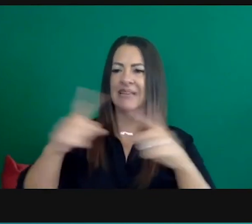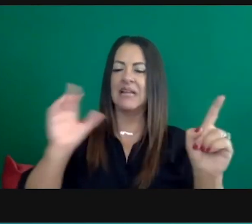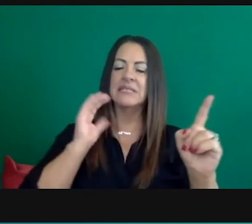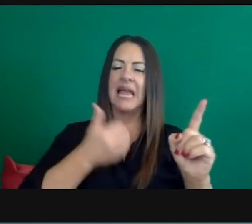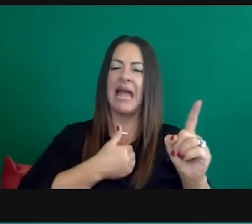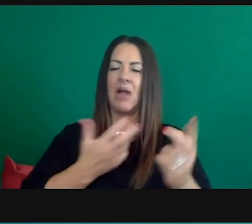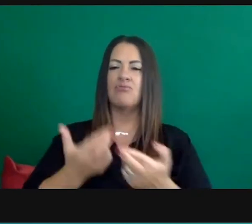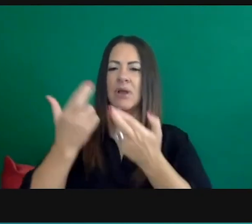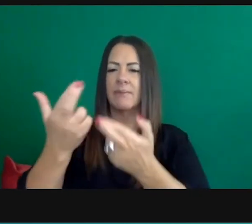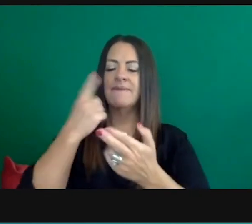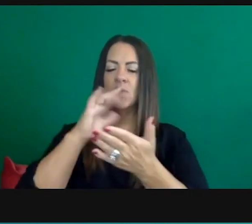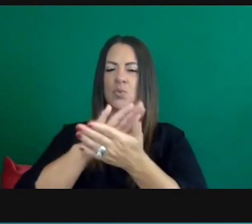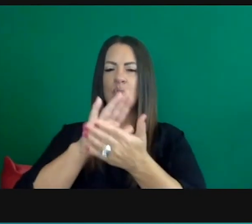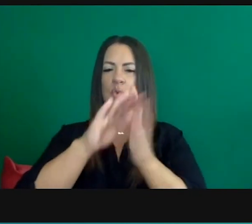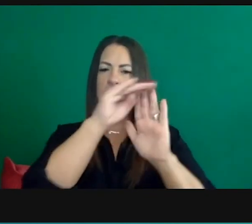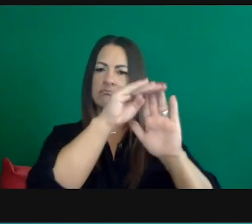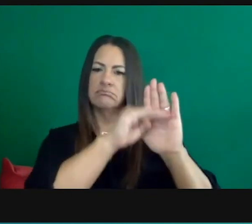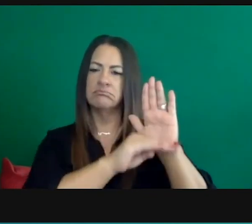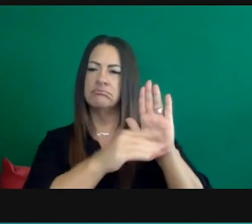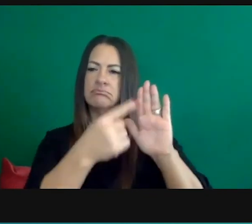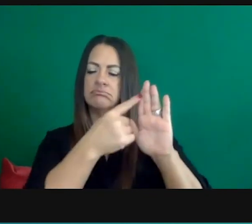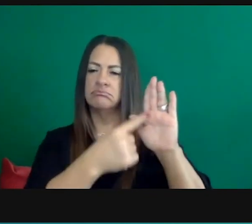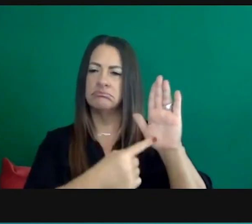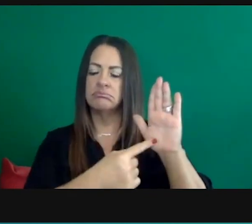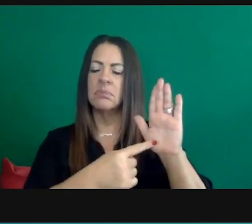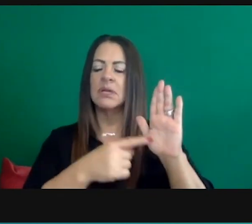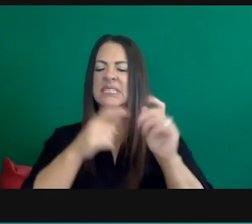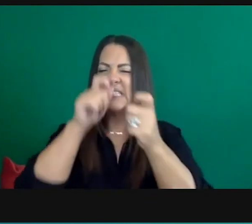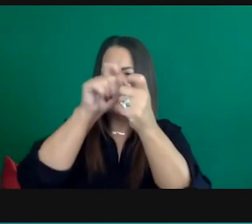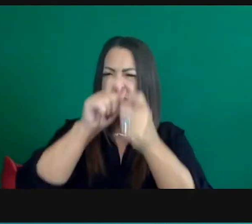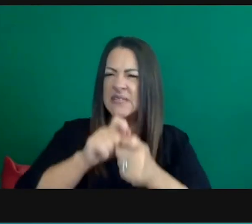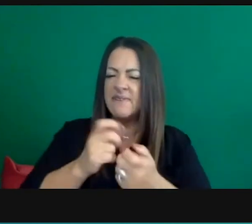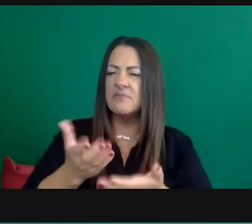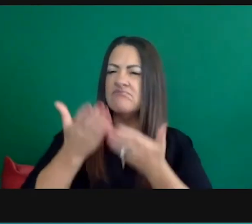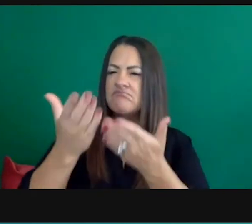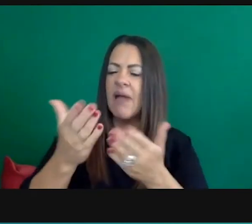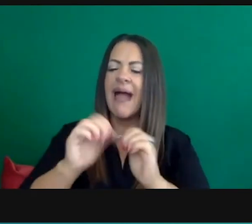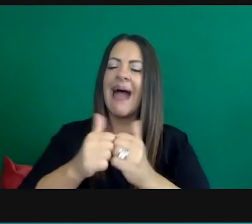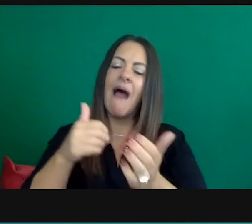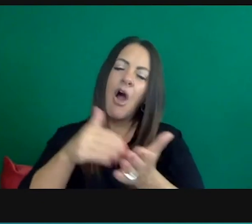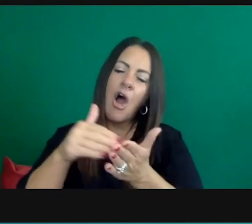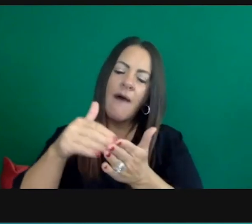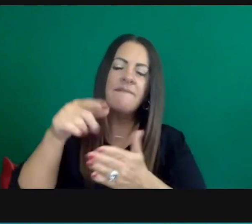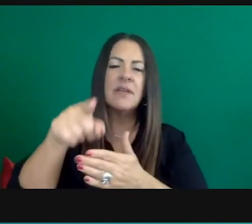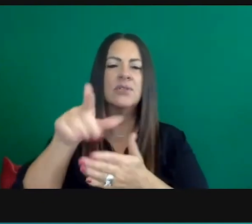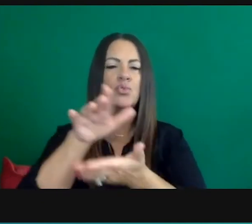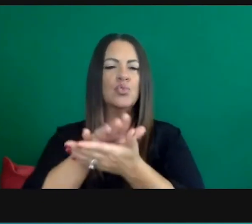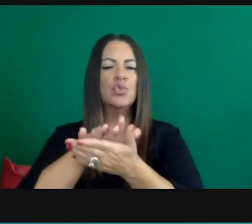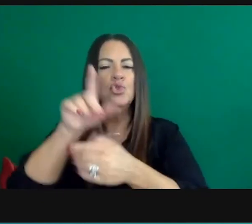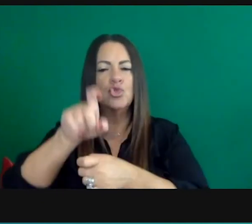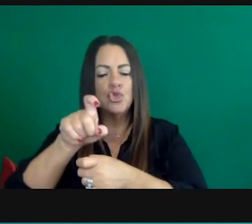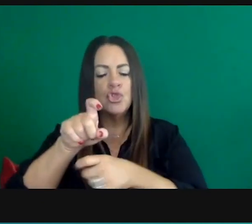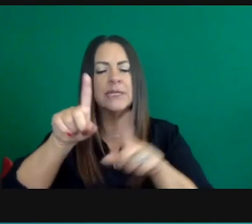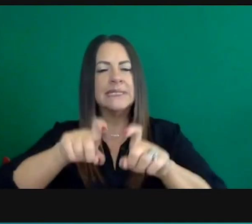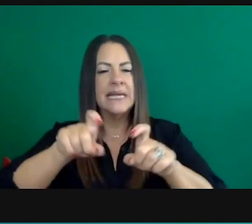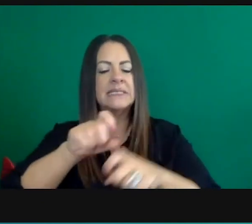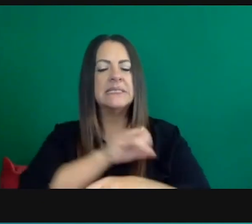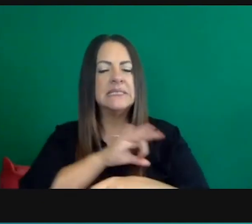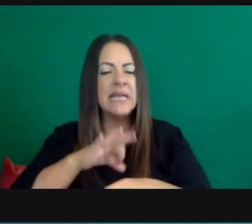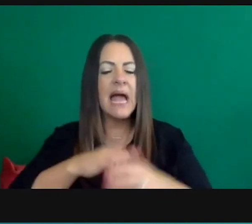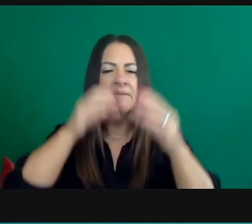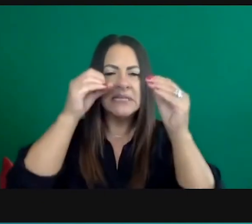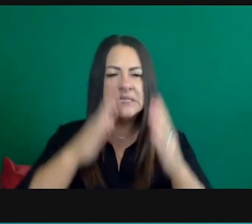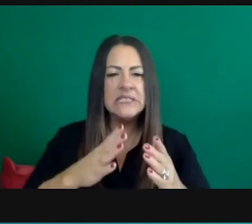talk about some specific recommendations on a frequency of testing so that staff